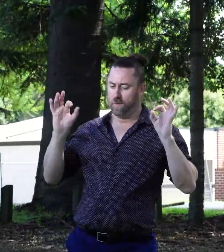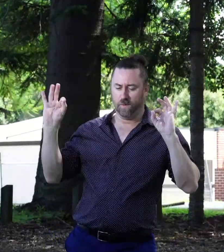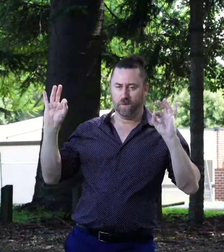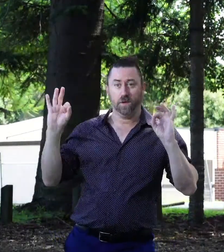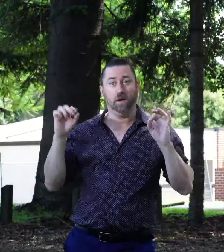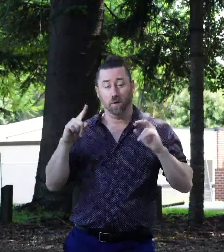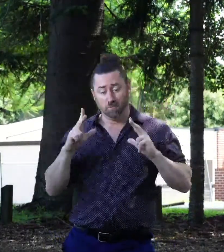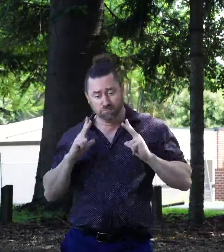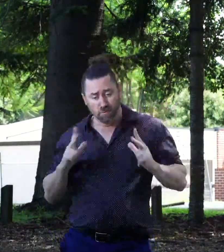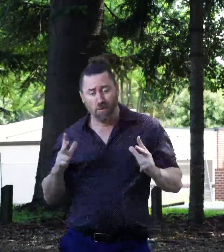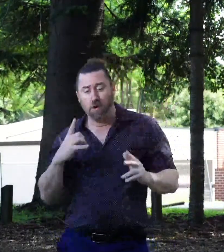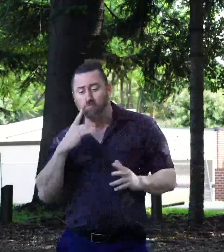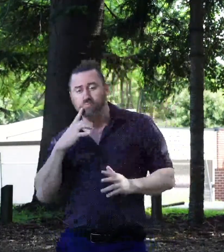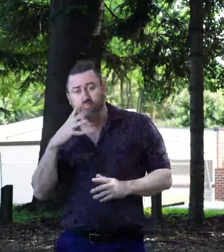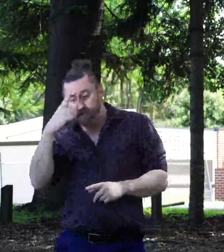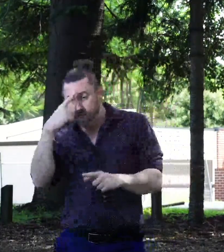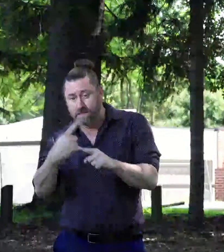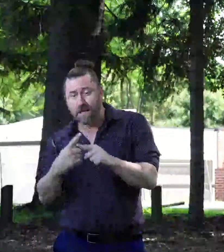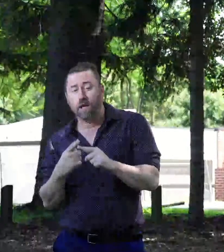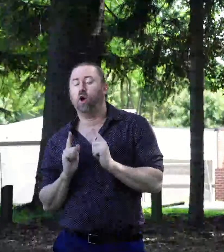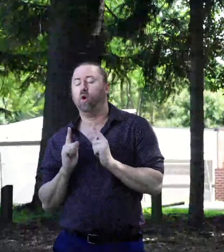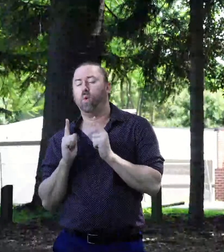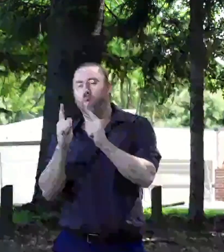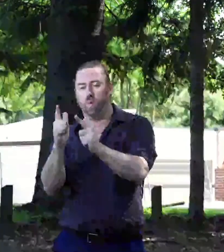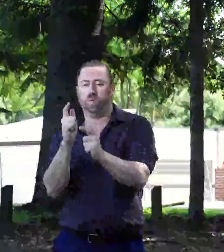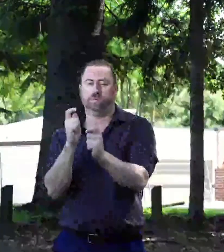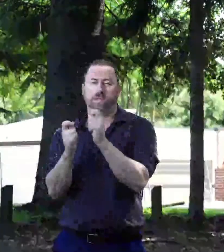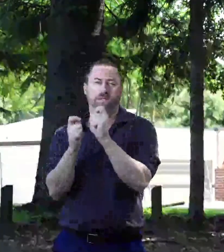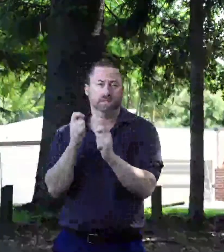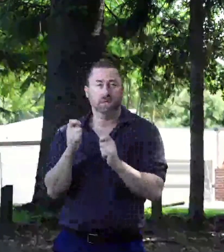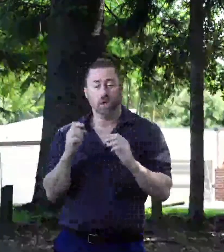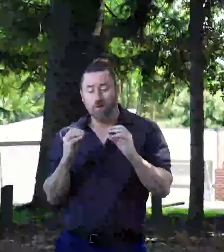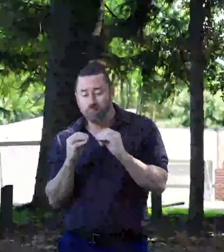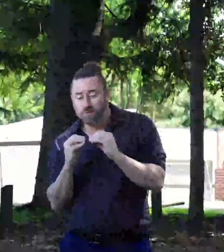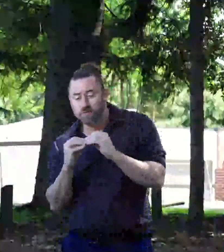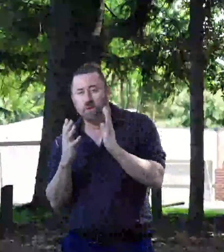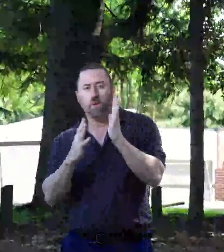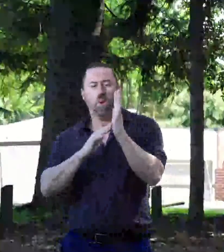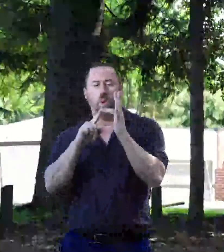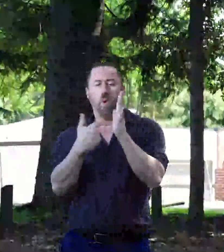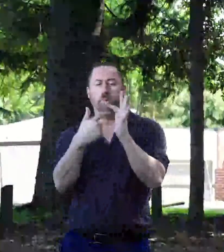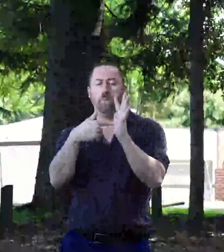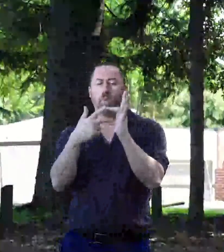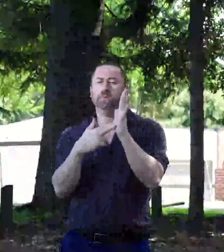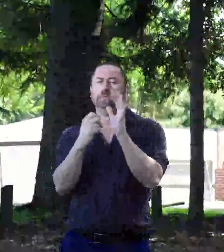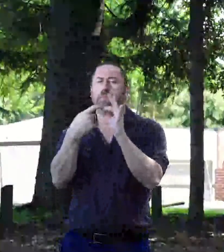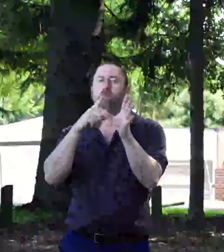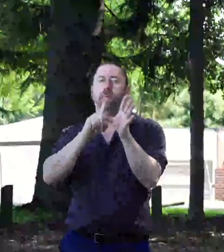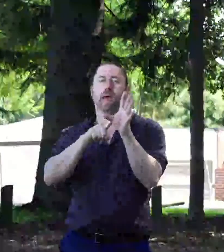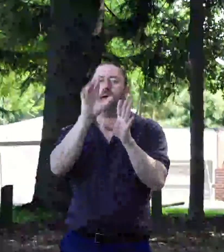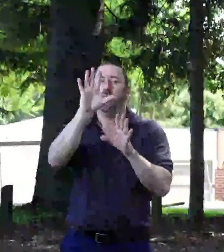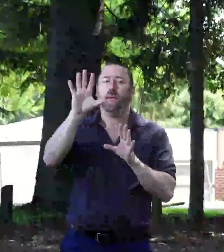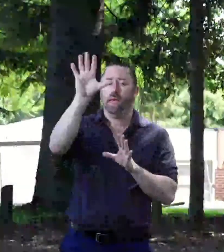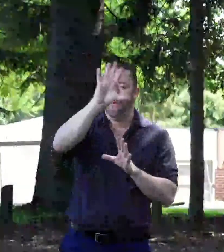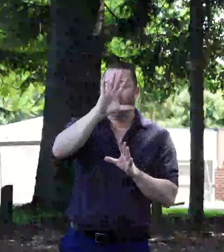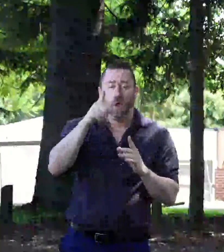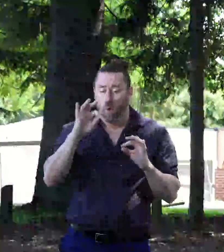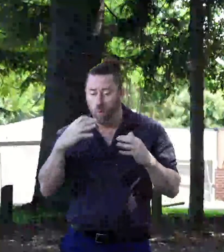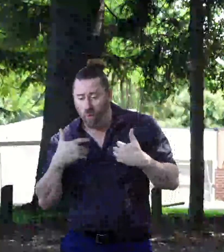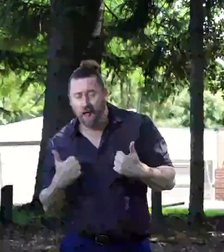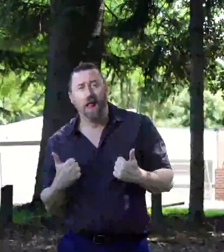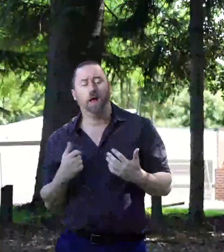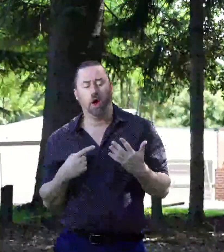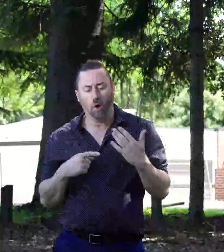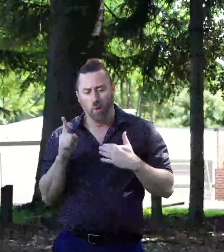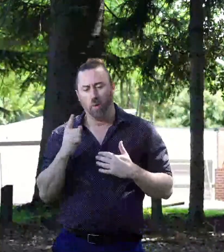forward. Anyone, anywhere in Brisbane, or Moreton Bay Regional Council who's unwell with any symptoms needs to come forward. That's